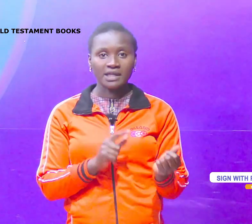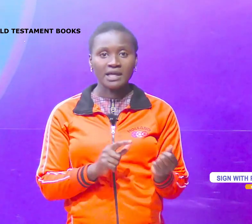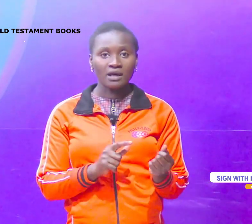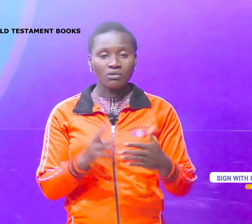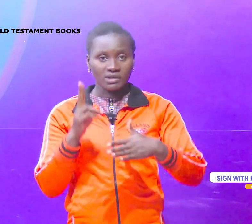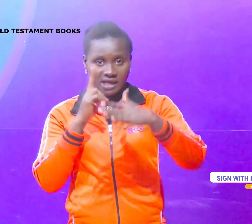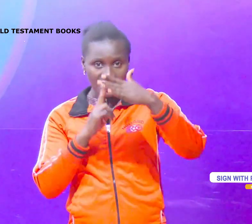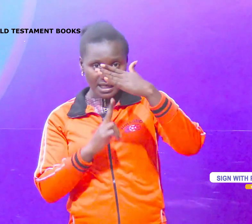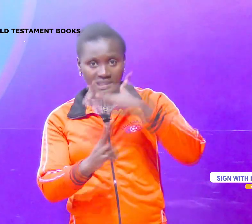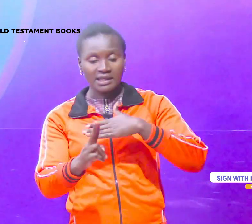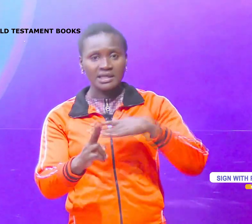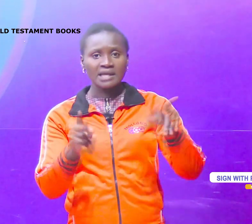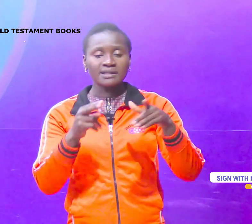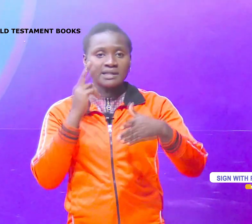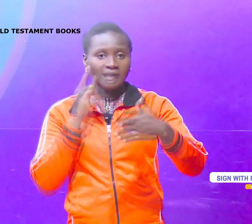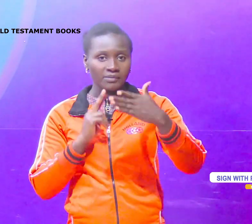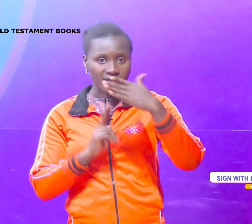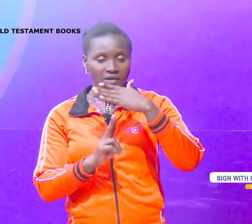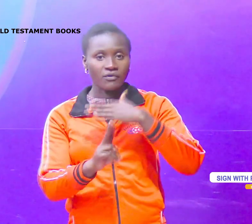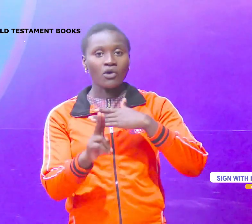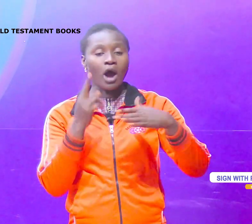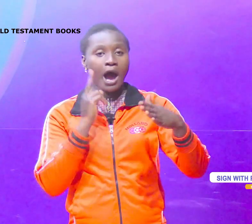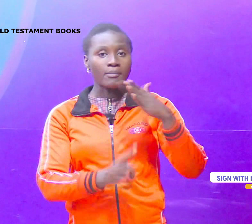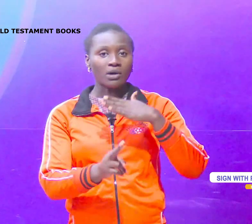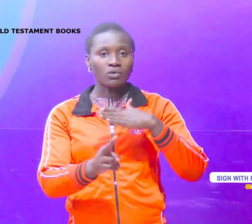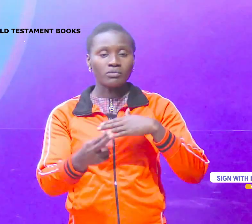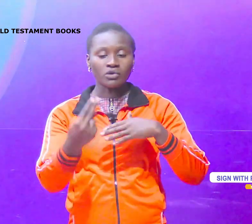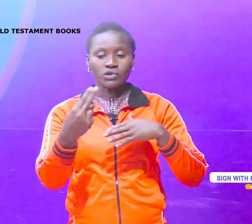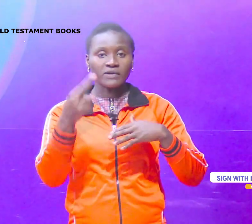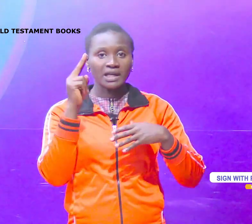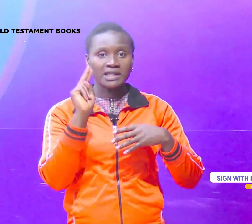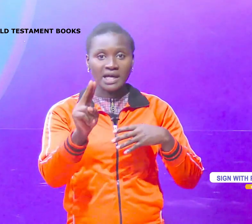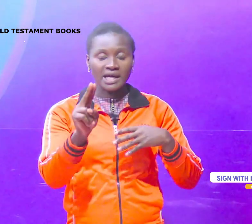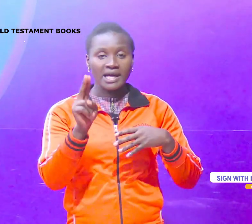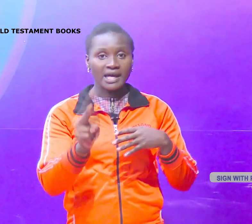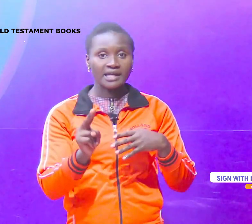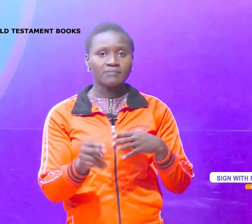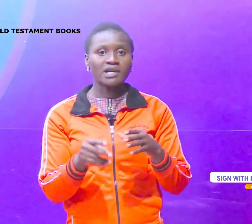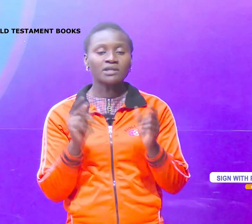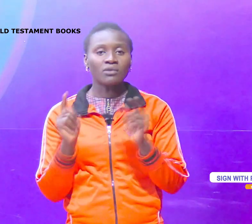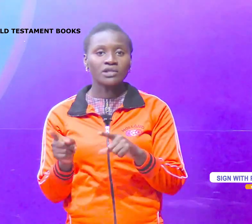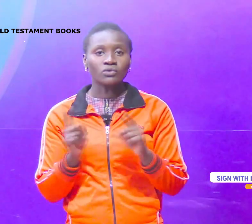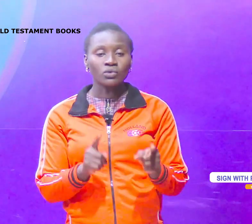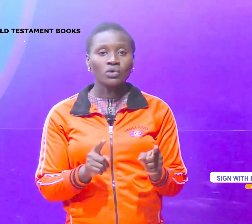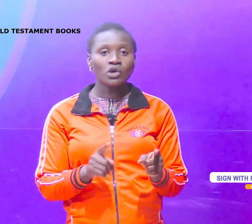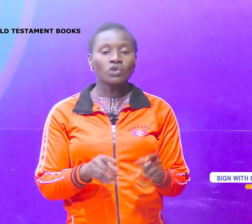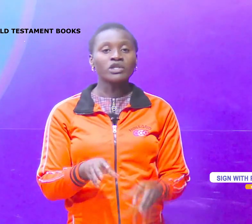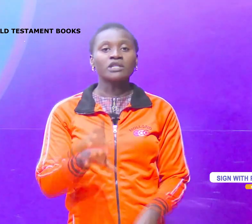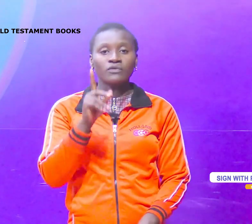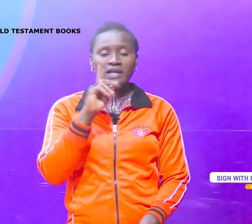we sign like this. This is the same sign for Habakkuk because of the letter H. But what to do, you need to finger spell